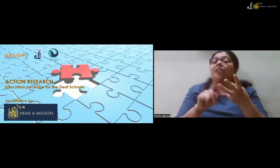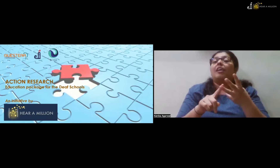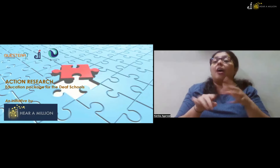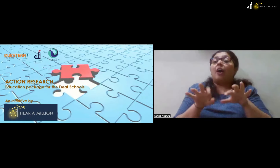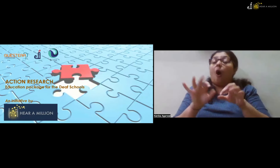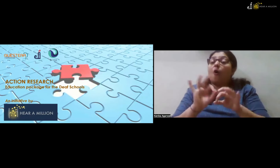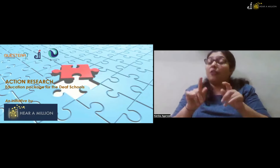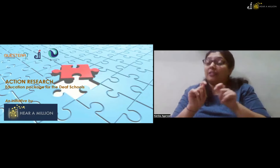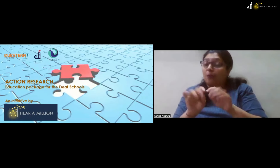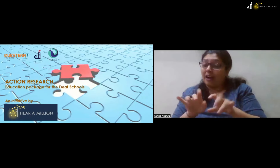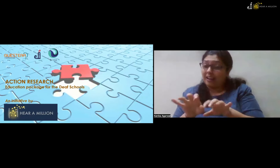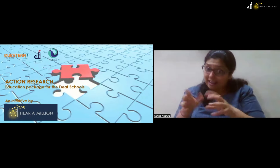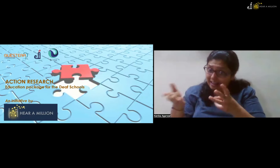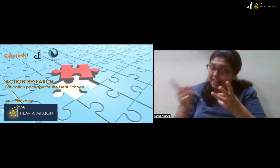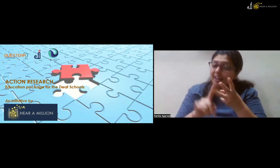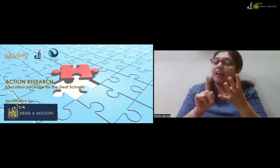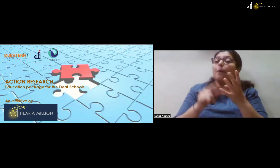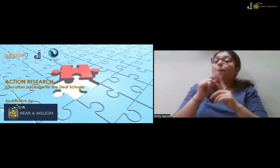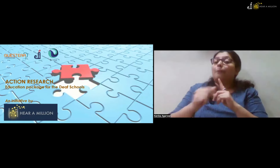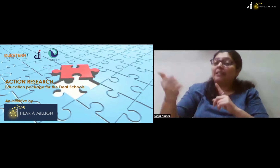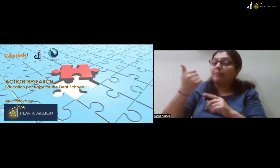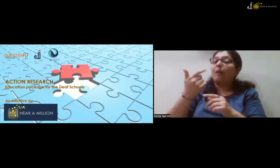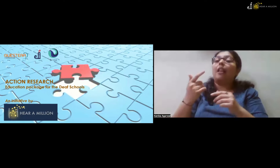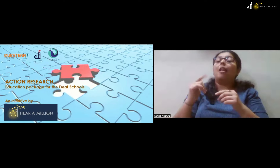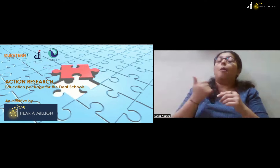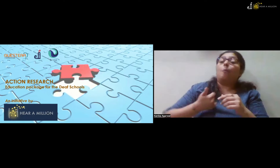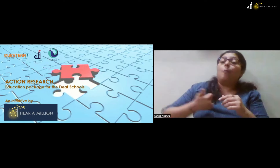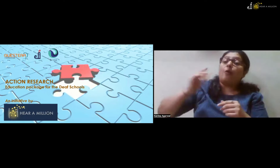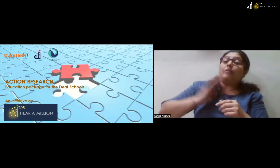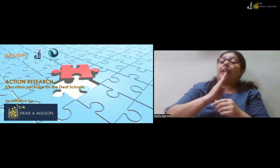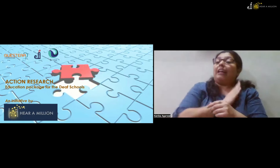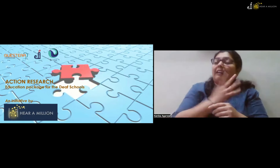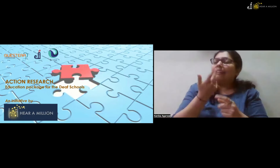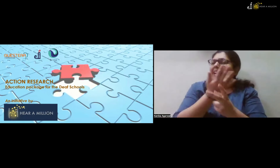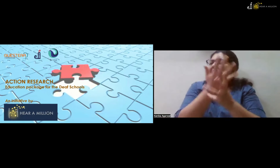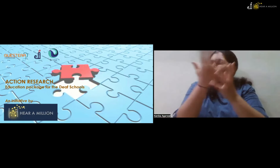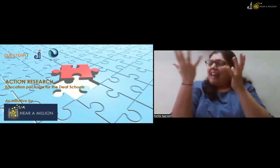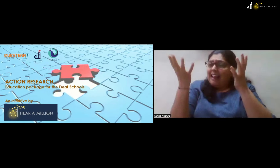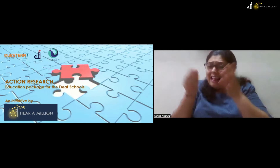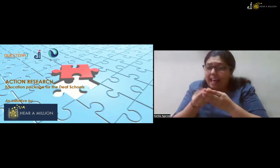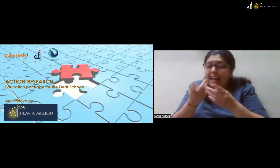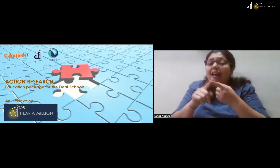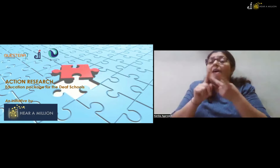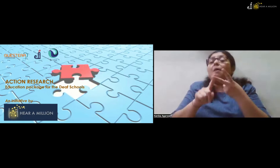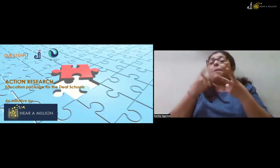the community is not just deaf people. They're working professionals, teachers, medical people,